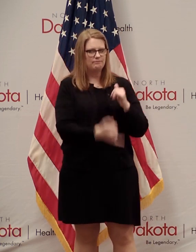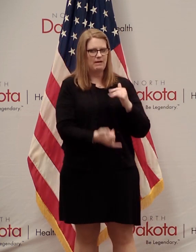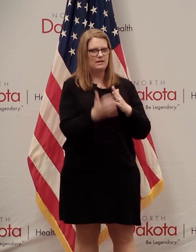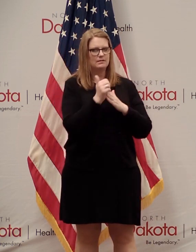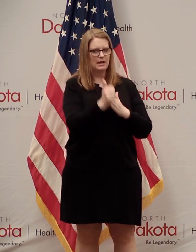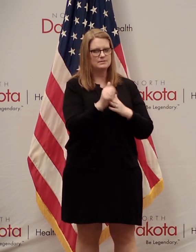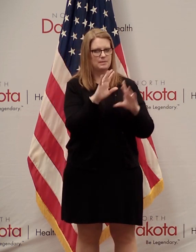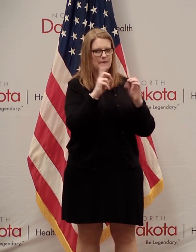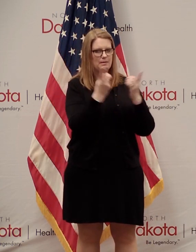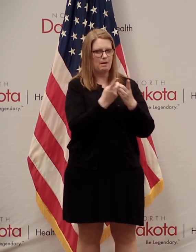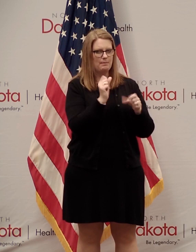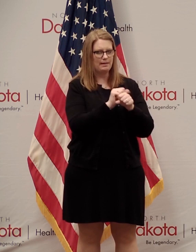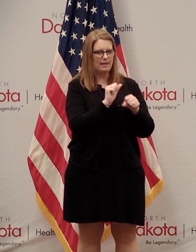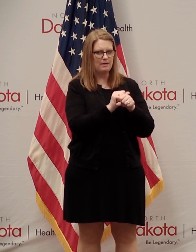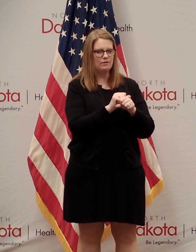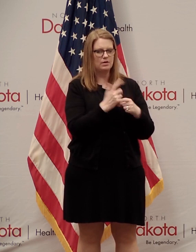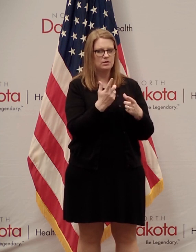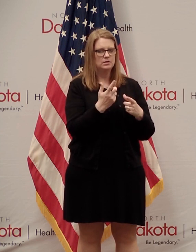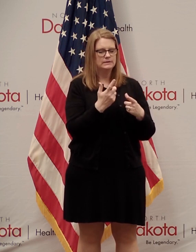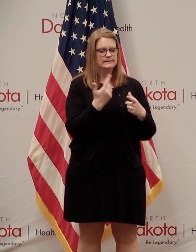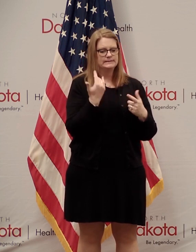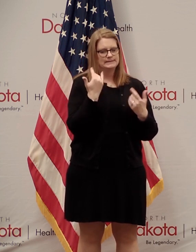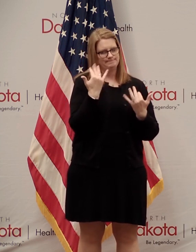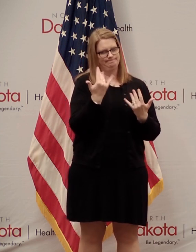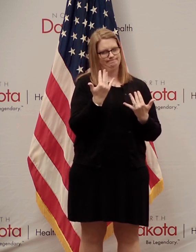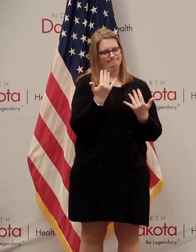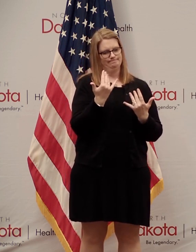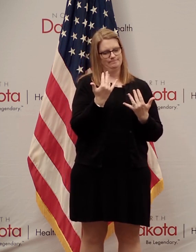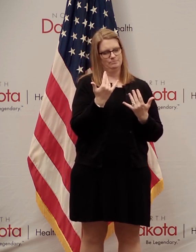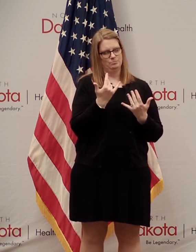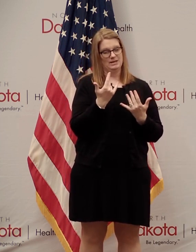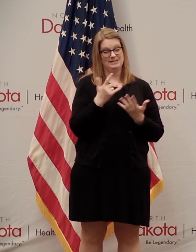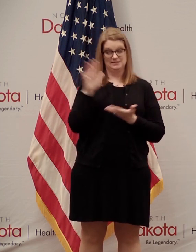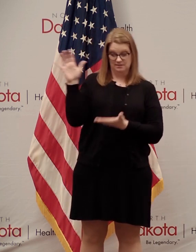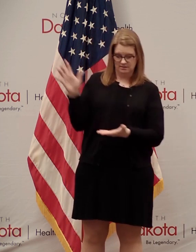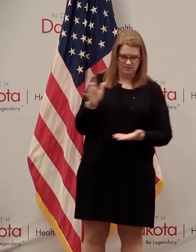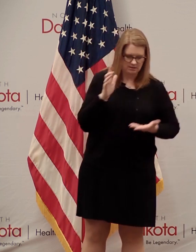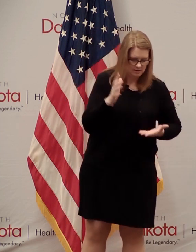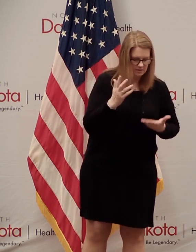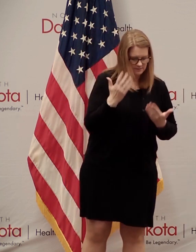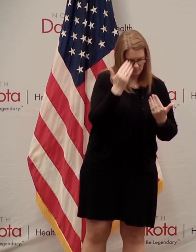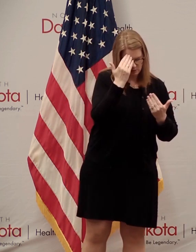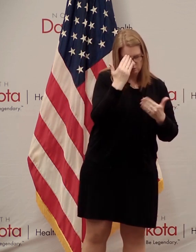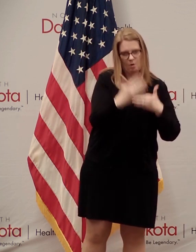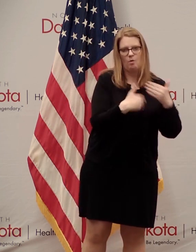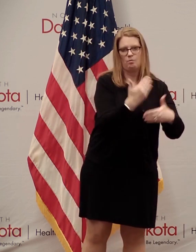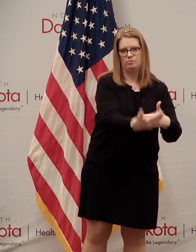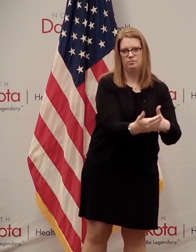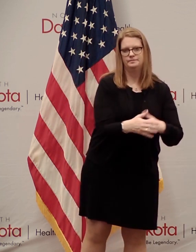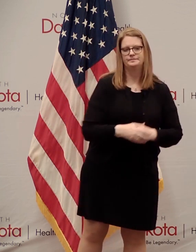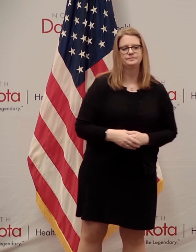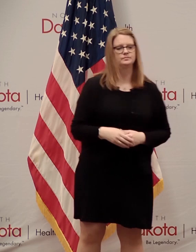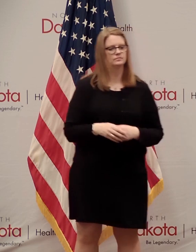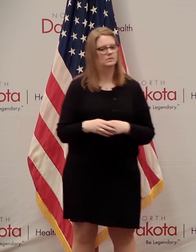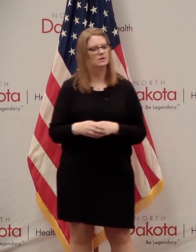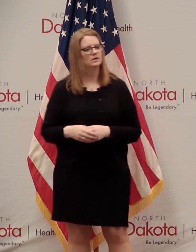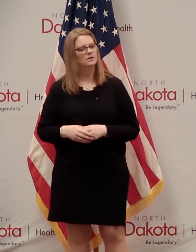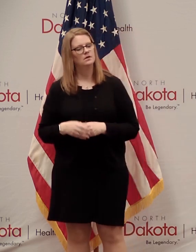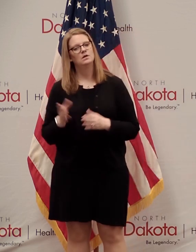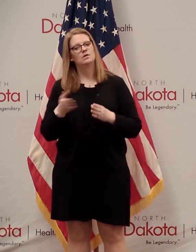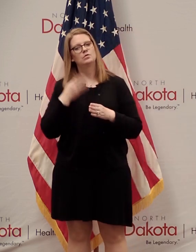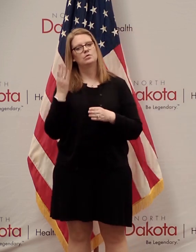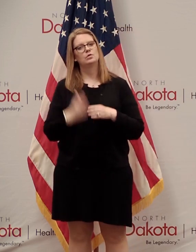Department of Labor tomorrow, which is another hurdle we need to keep moving forward. In our